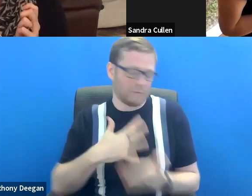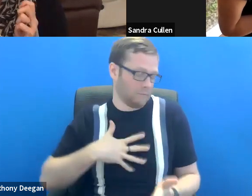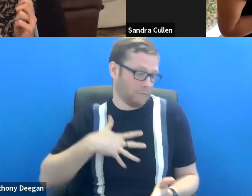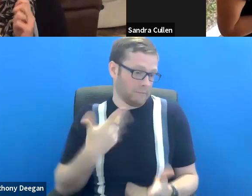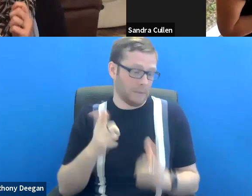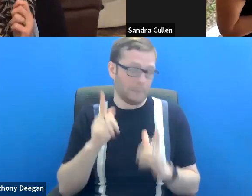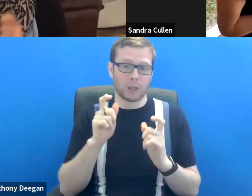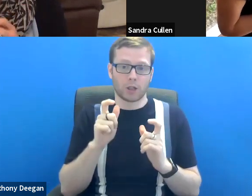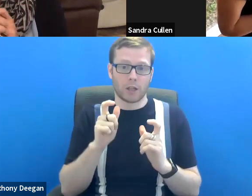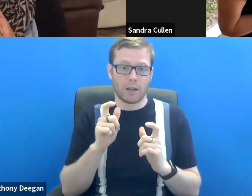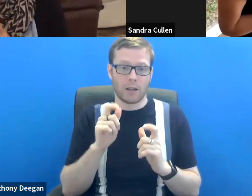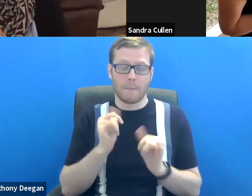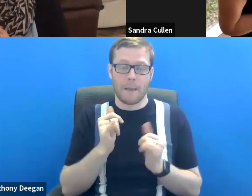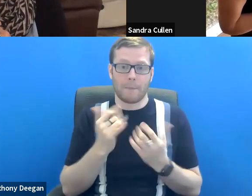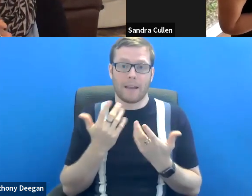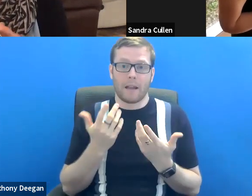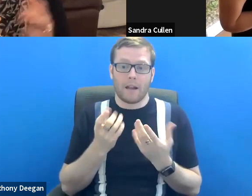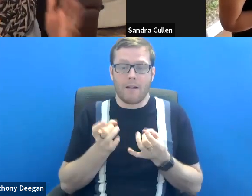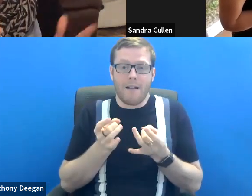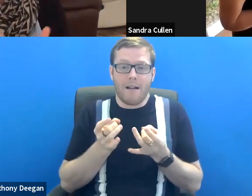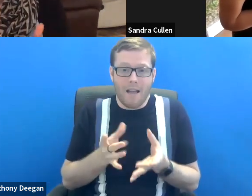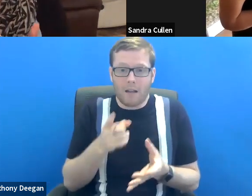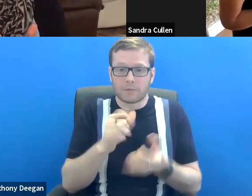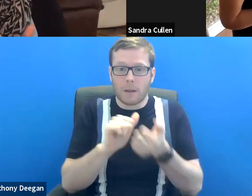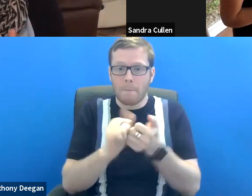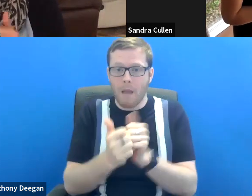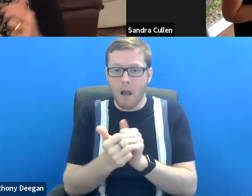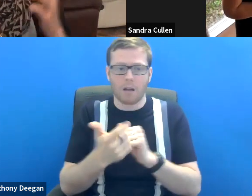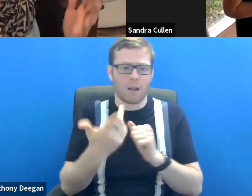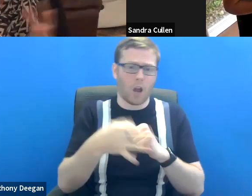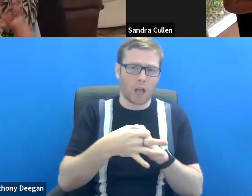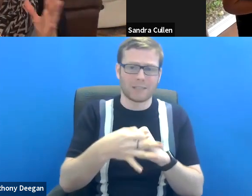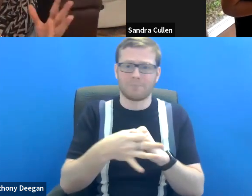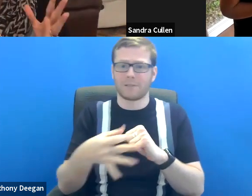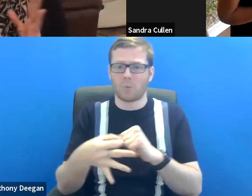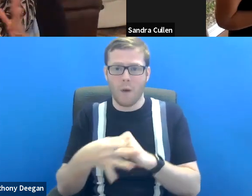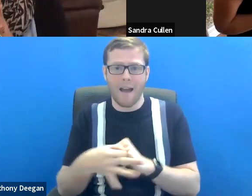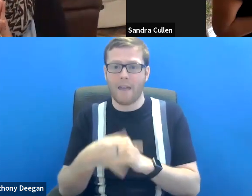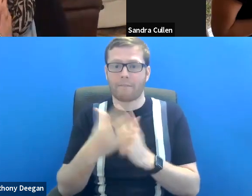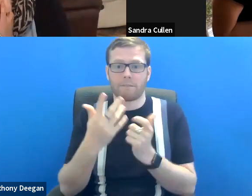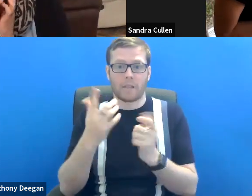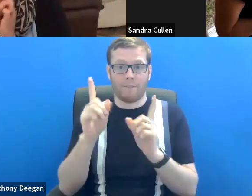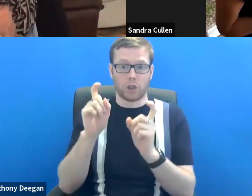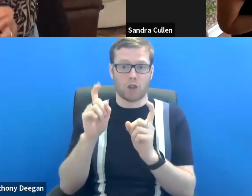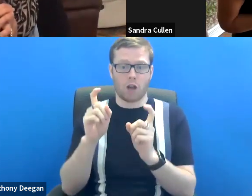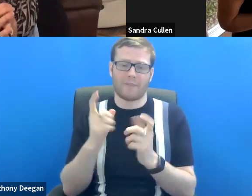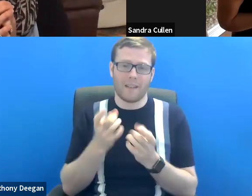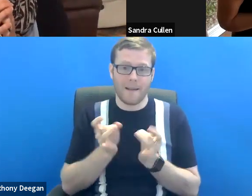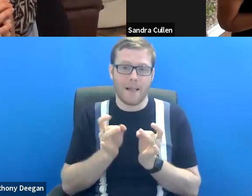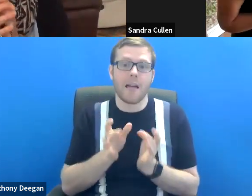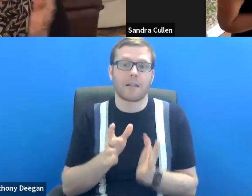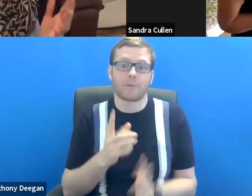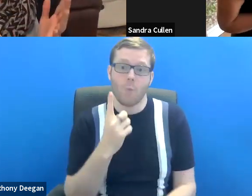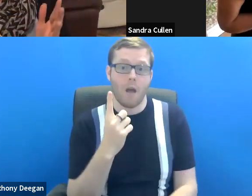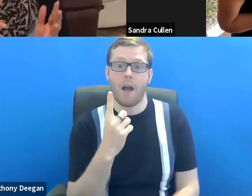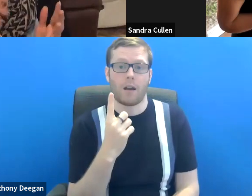just let your partner, your wife, your husband, the photographer, whoever, just let them take one.